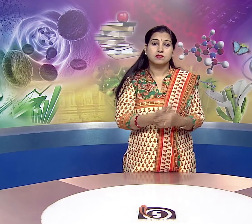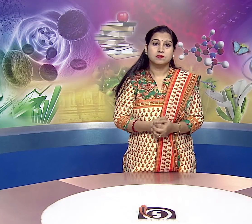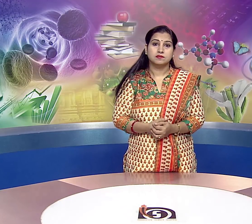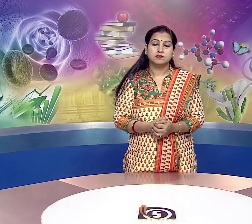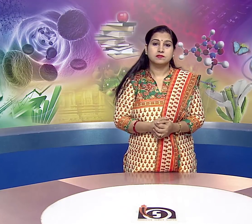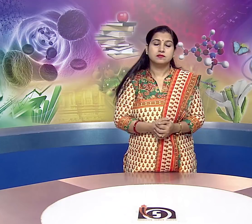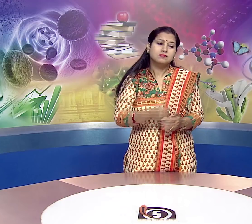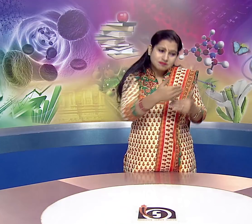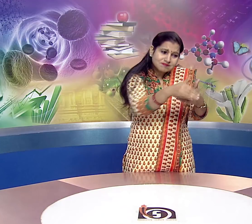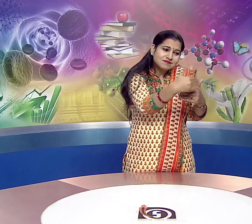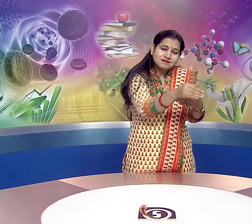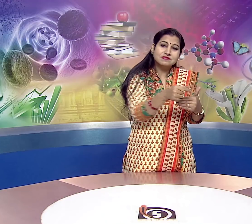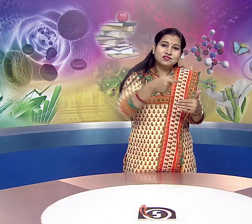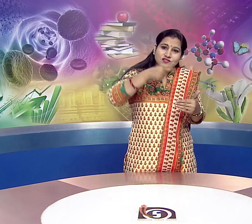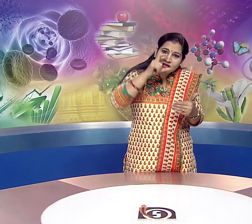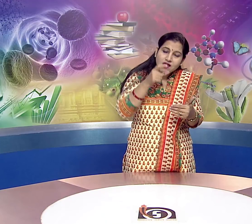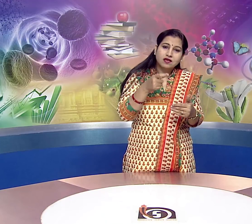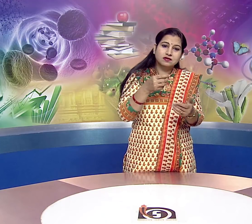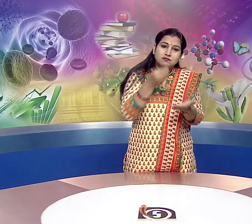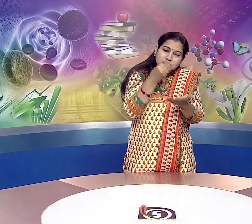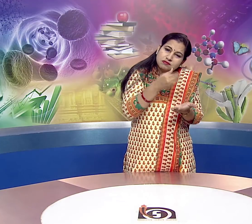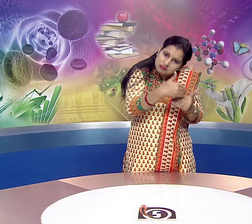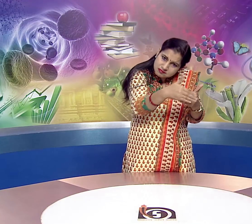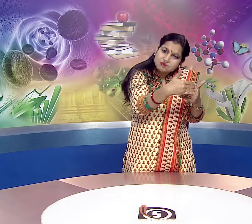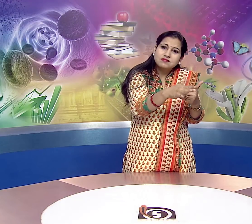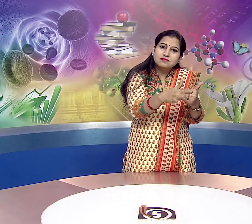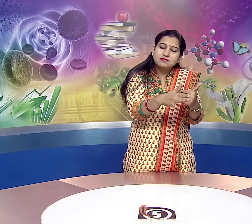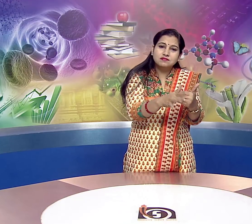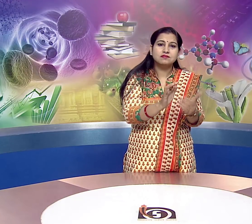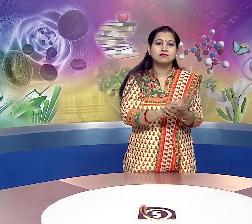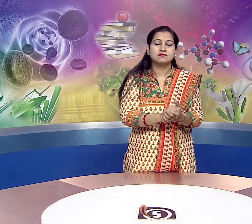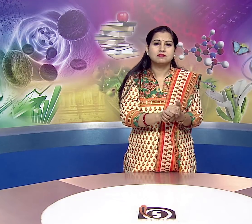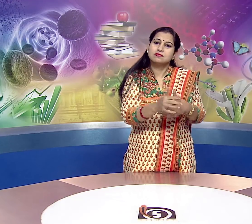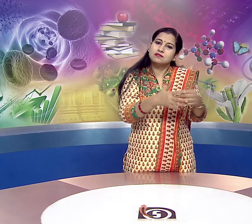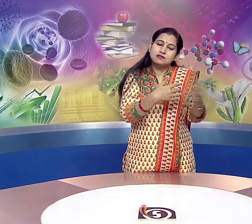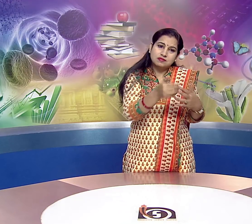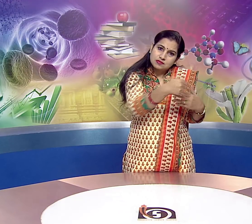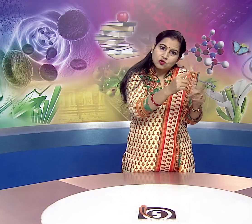to continue drinking their coffees and eat their food.